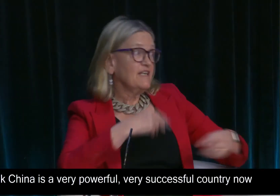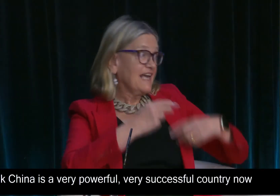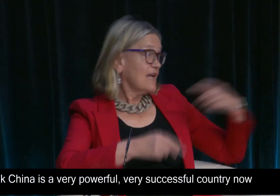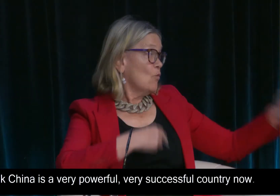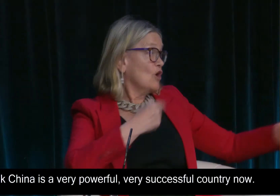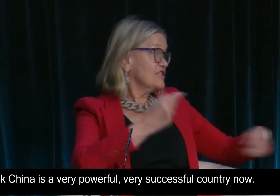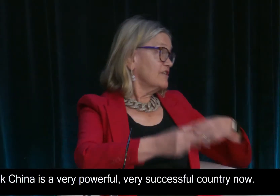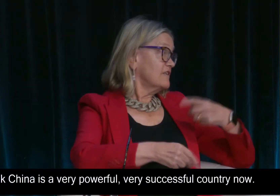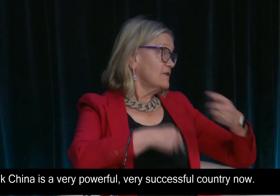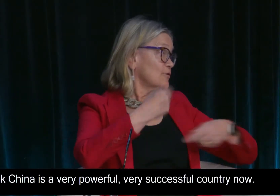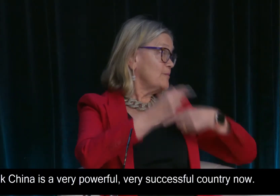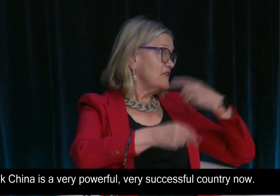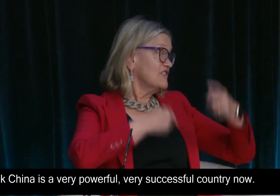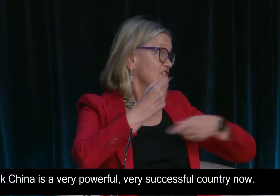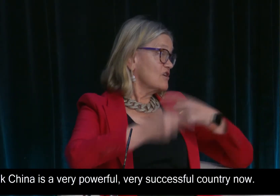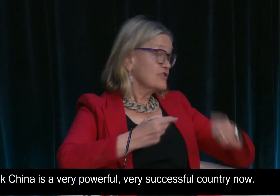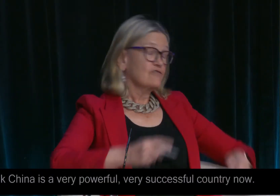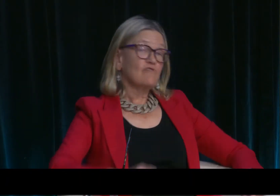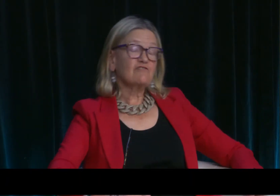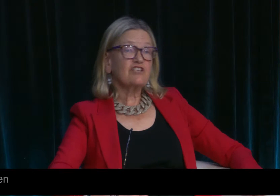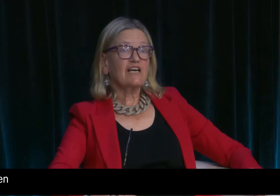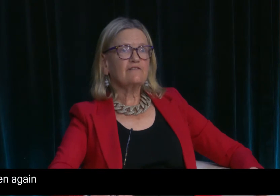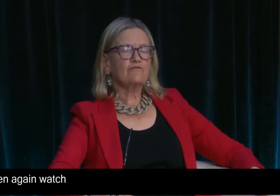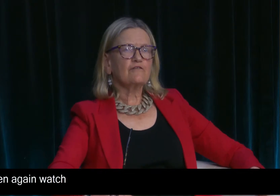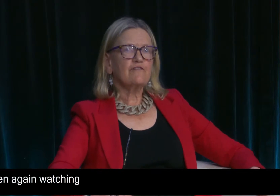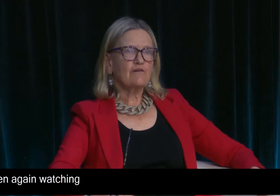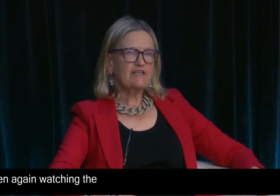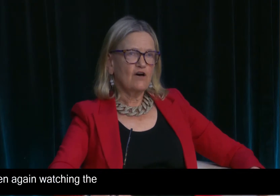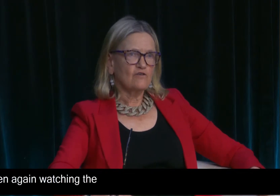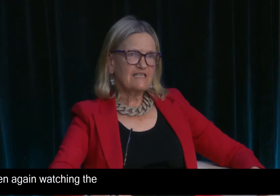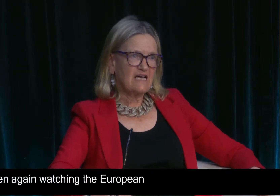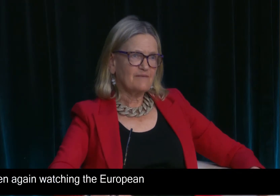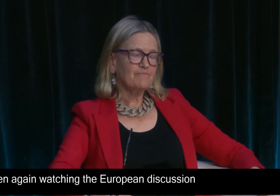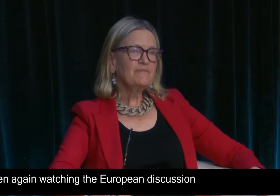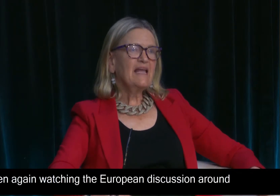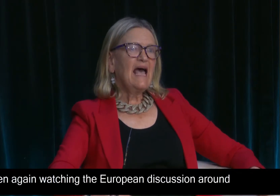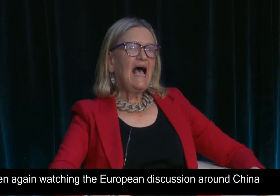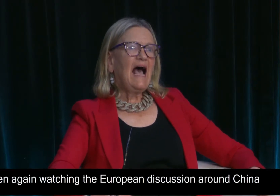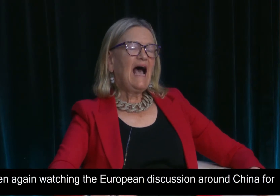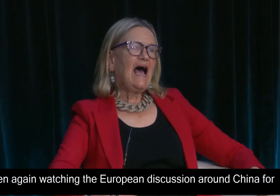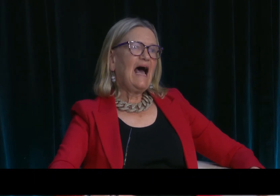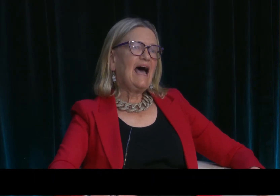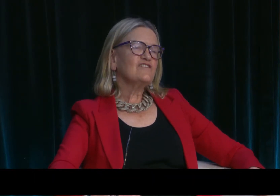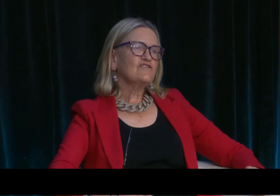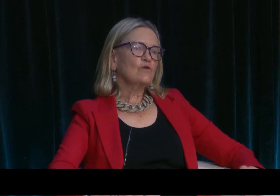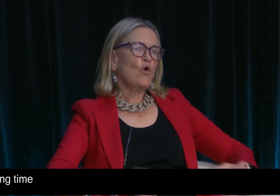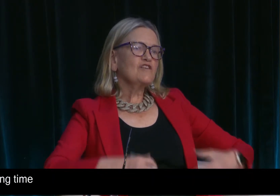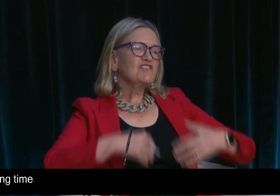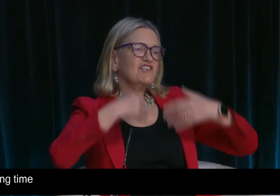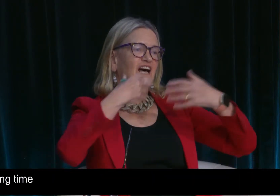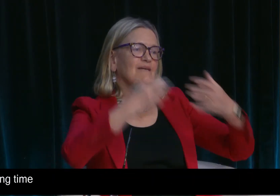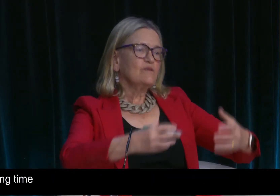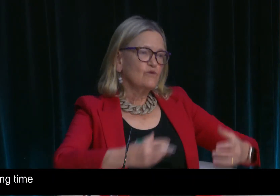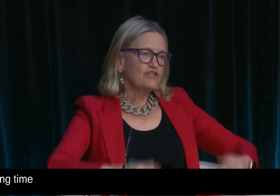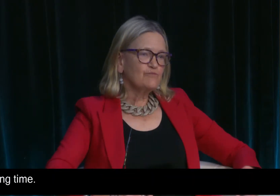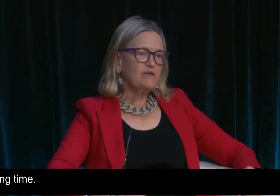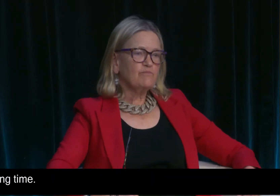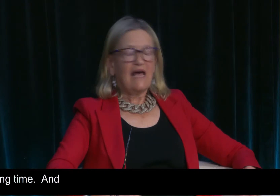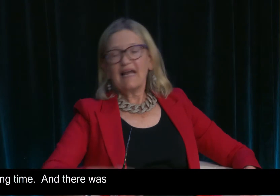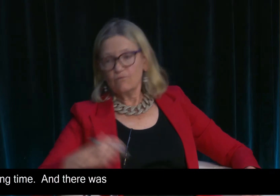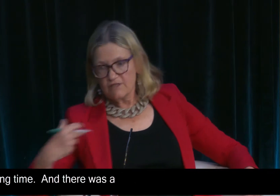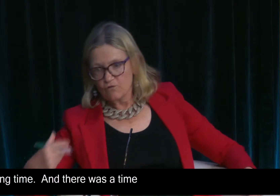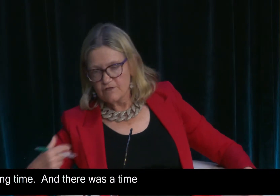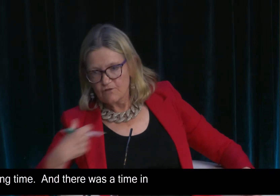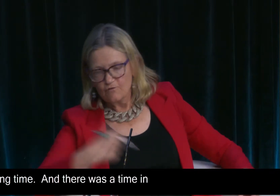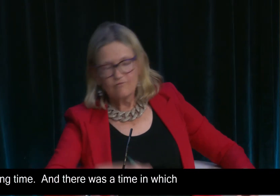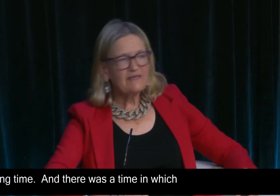I've been again watching the European discussion around China for a very long time. And there was a time in which people,